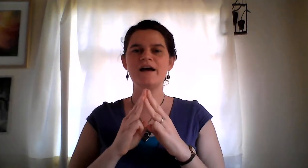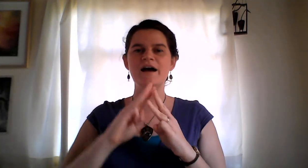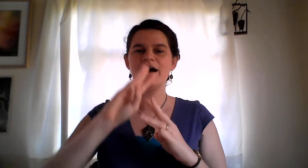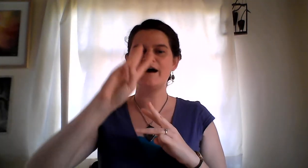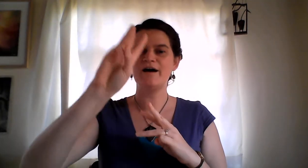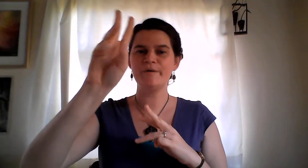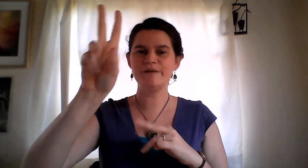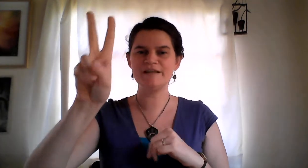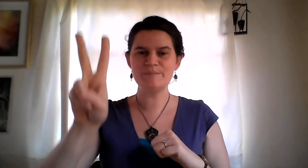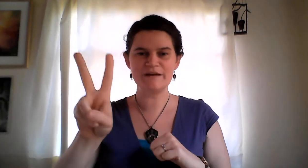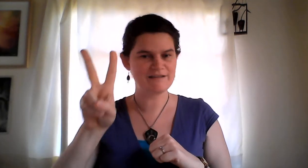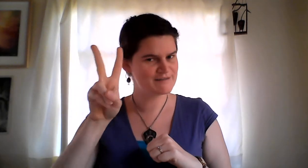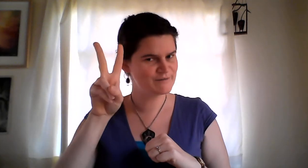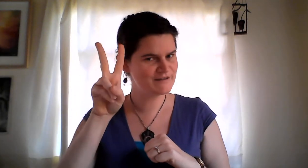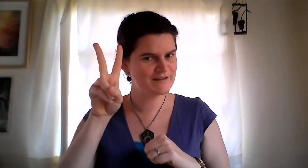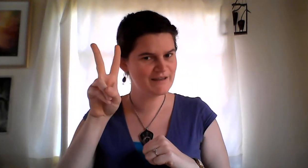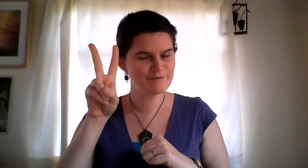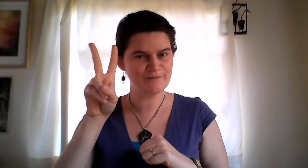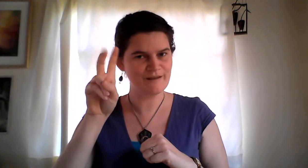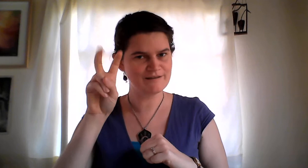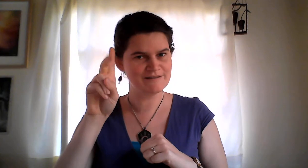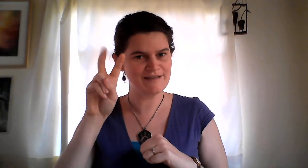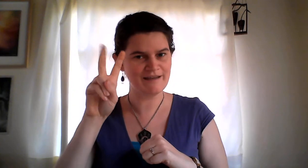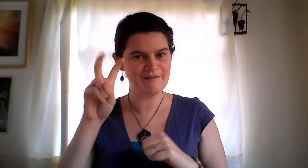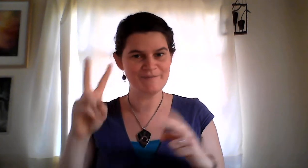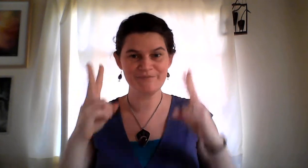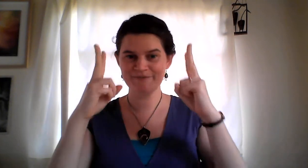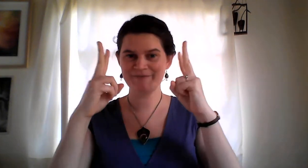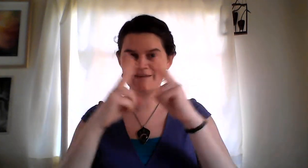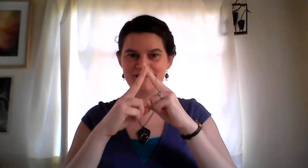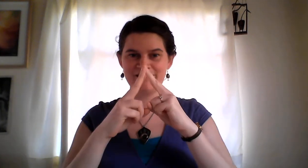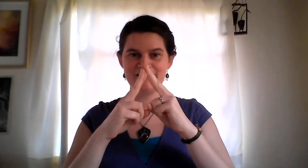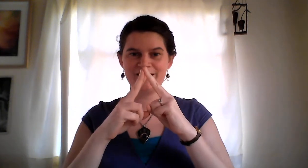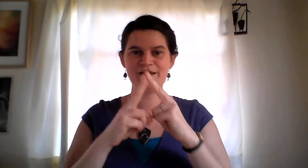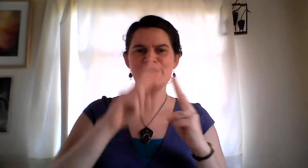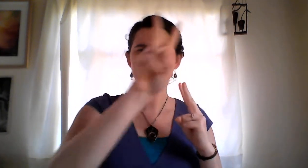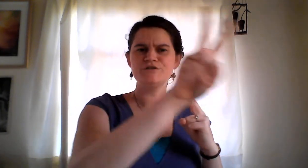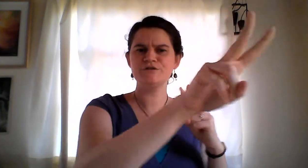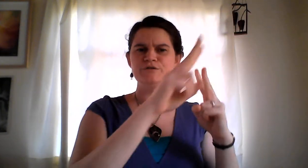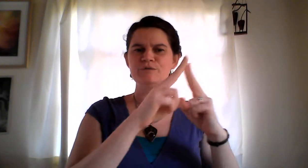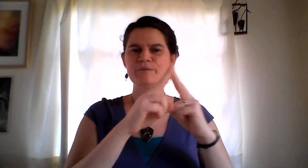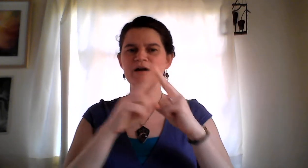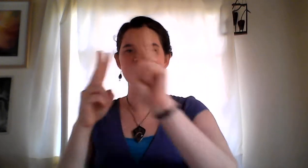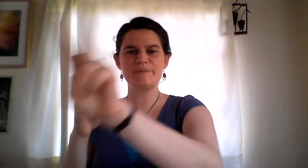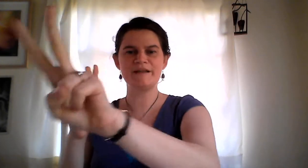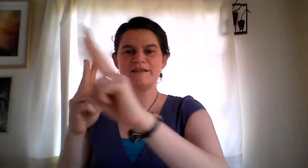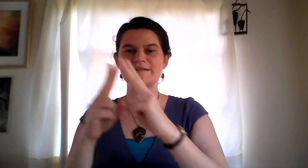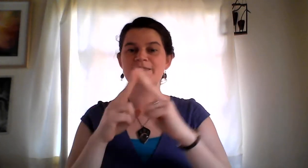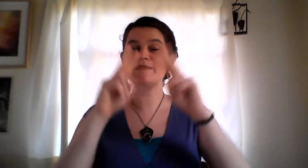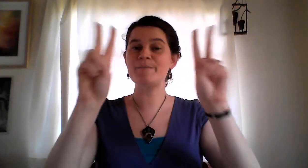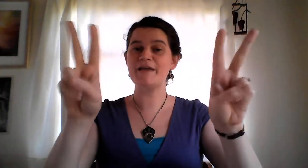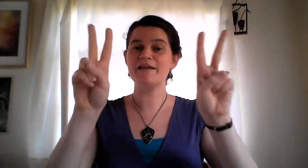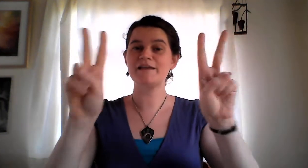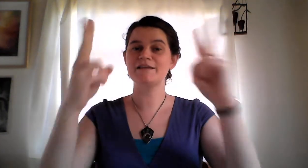How many buns were left that day? Two brown buns in the baker's